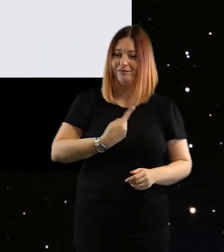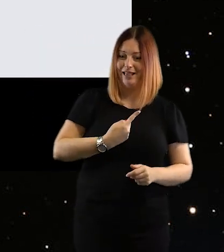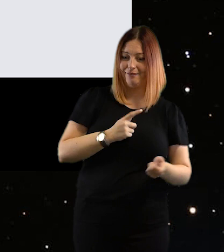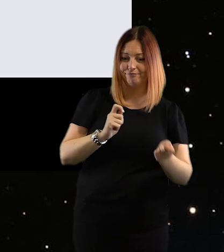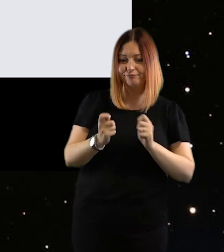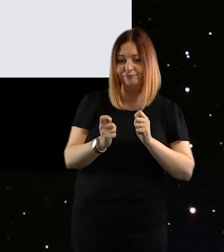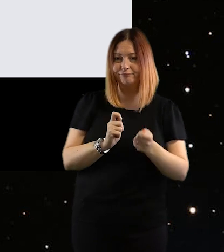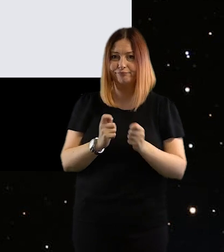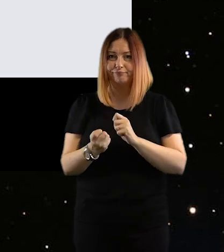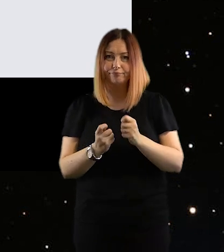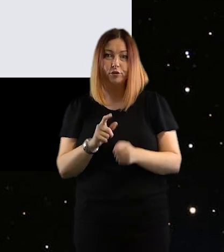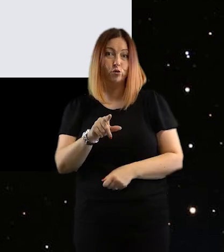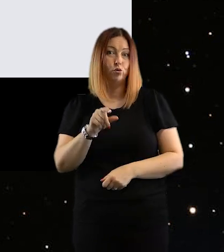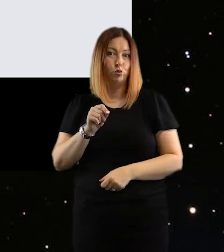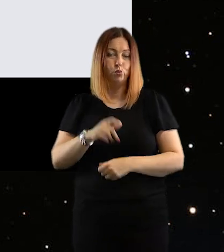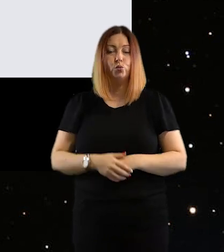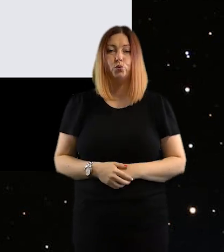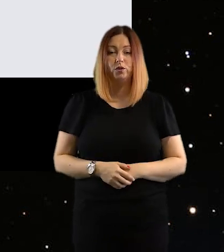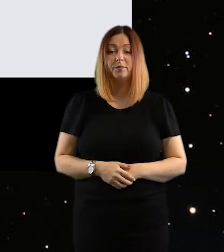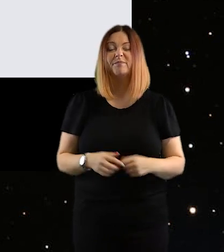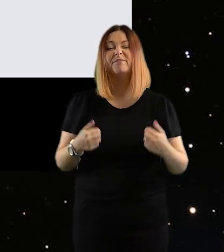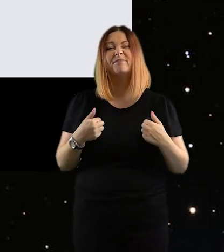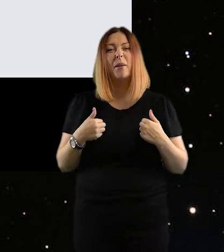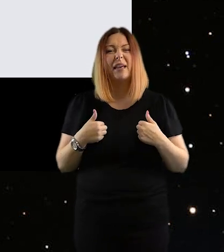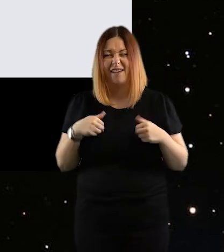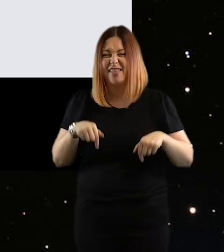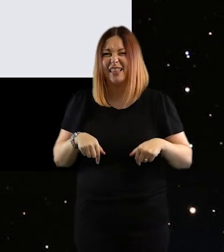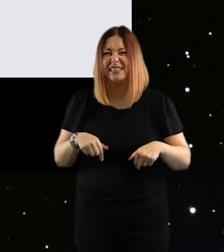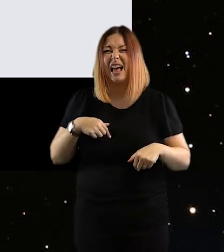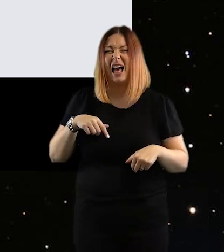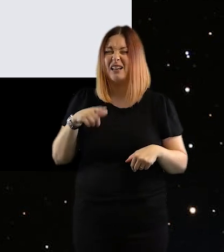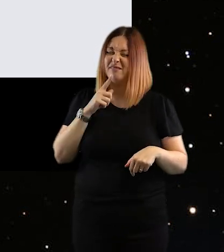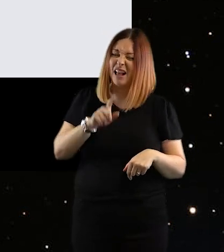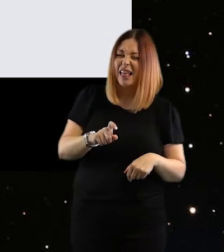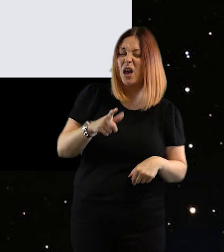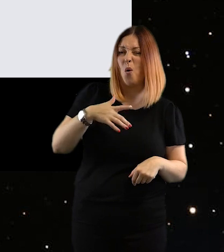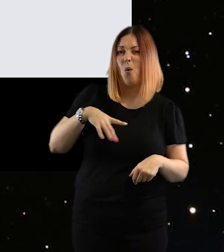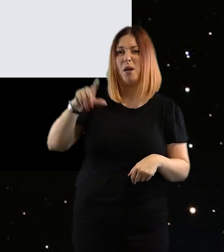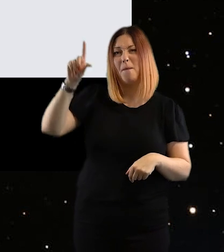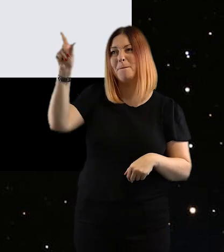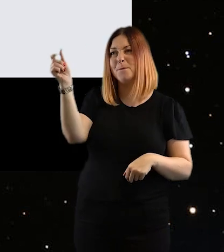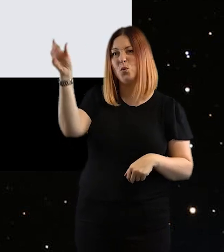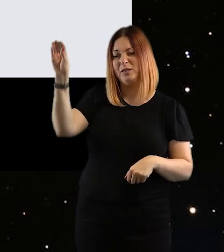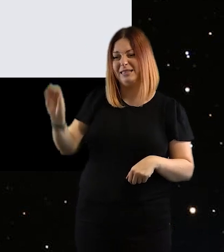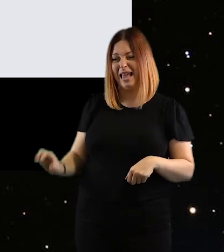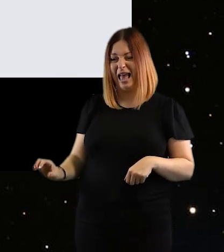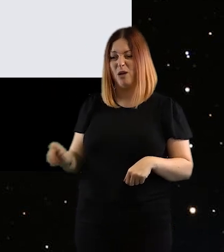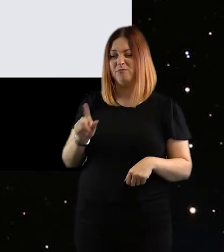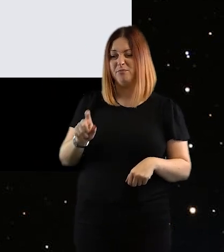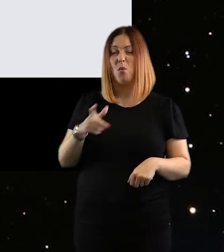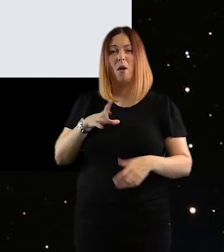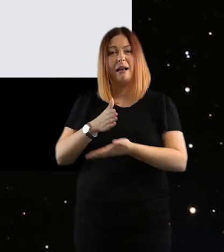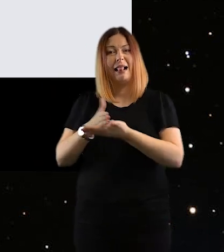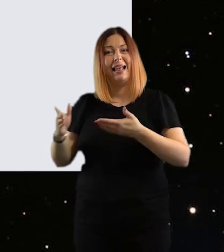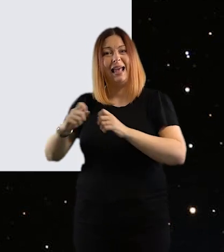matters for whatever you're observing. But for this video, I need the moon to be down and I need a nice clear image, so I'm going to select good. And I'm going to